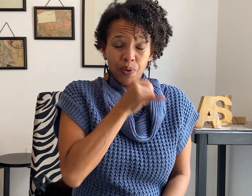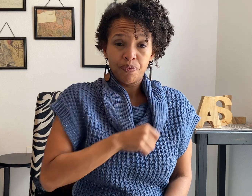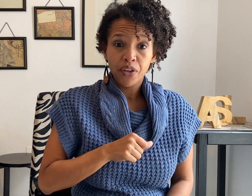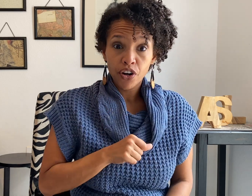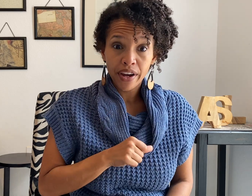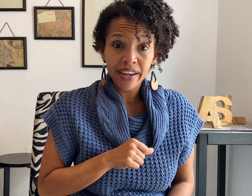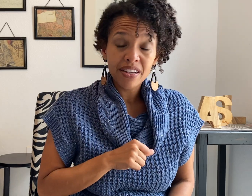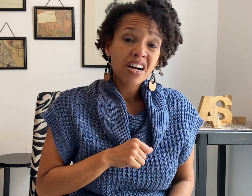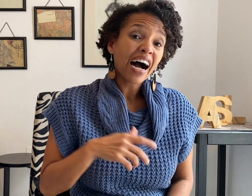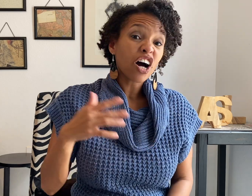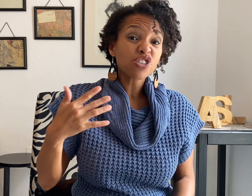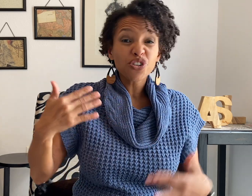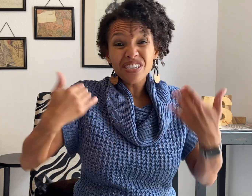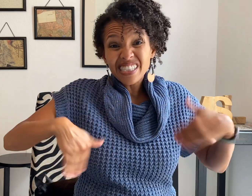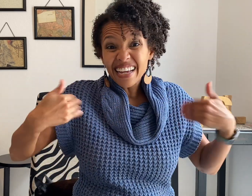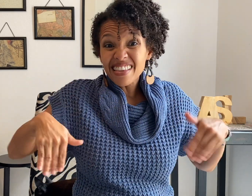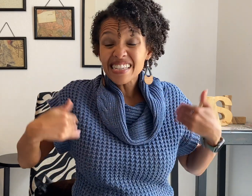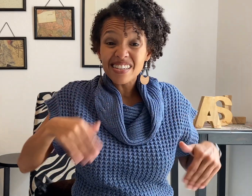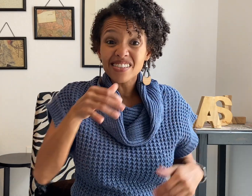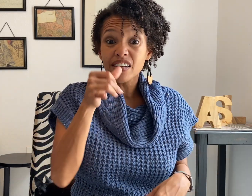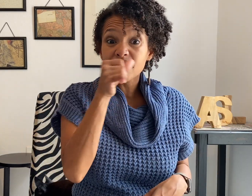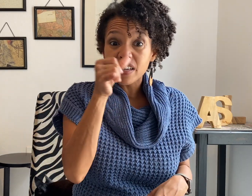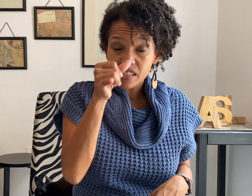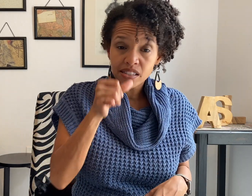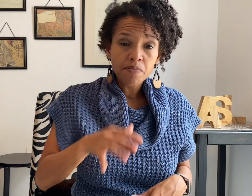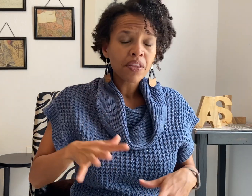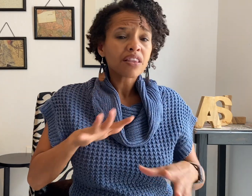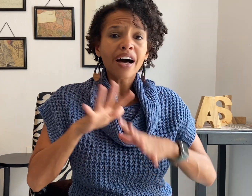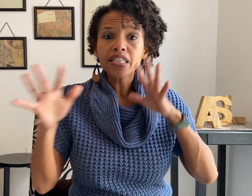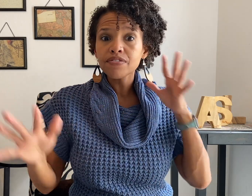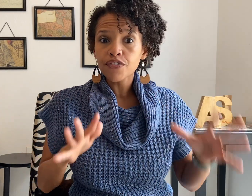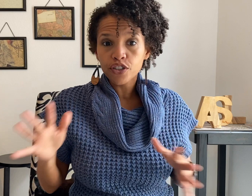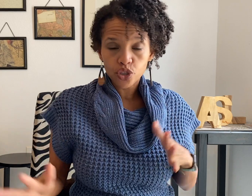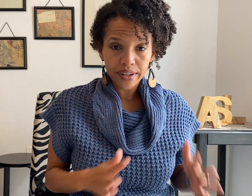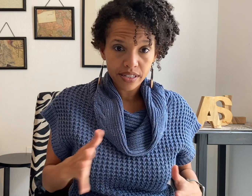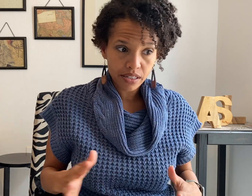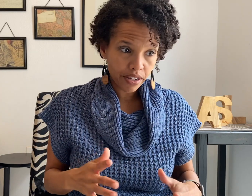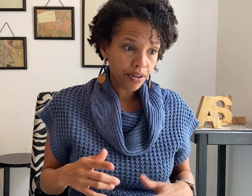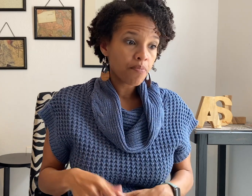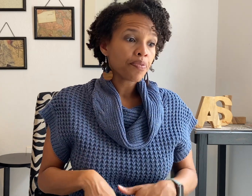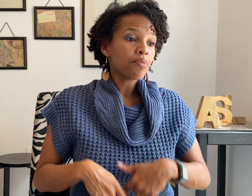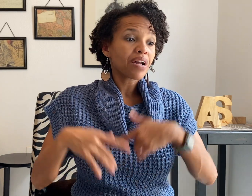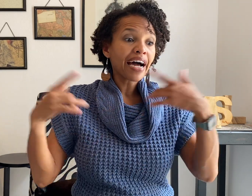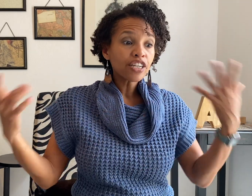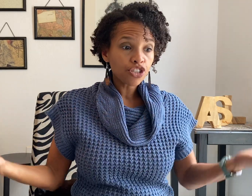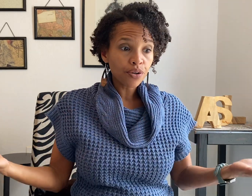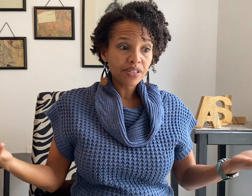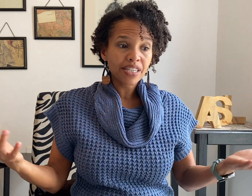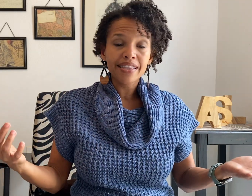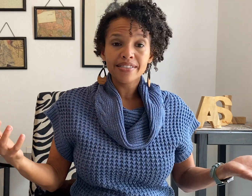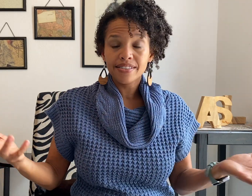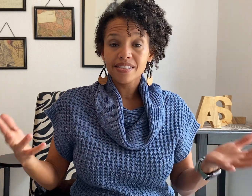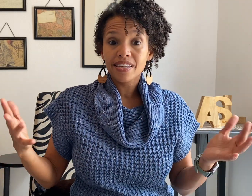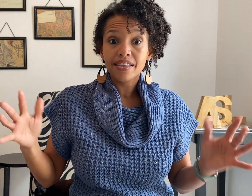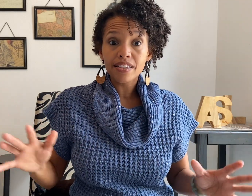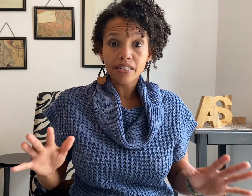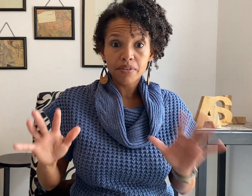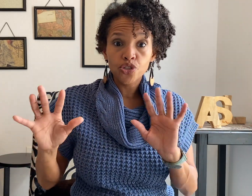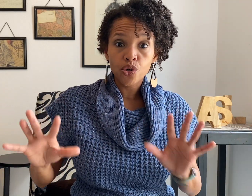All right? I also could sign this instead of this. Lots of different choices there. But I chose to sign the sentence like this. I'm going to do it